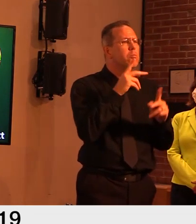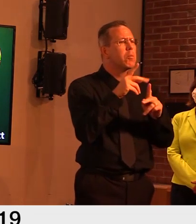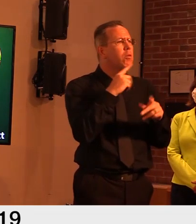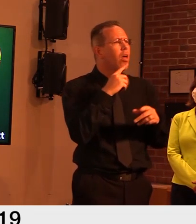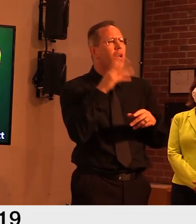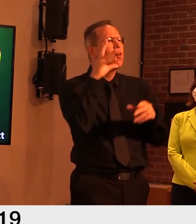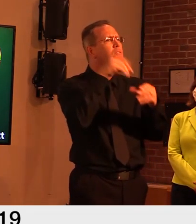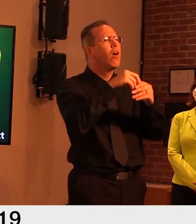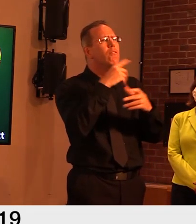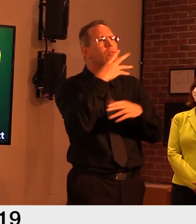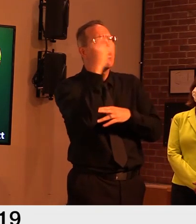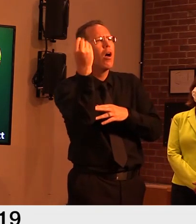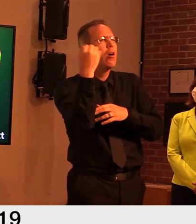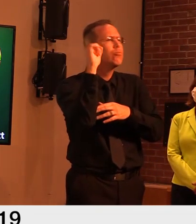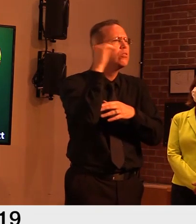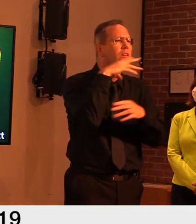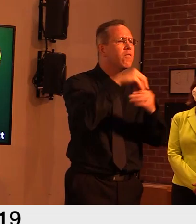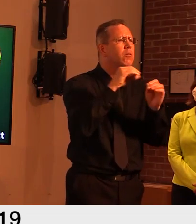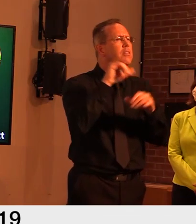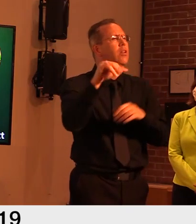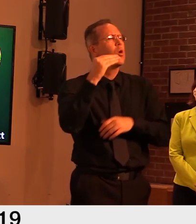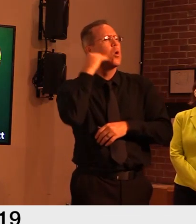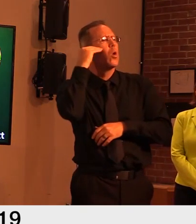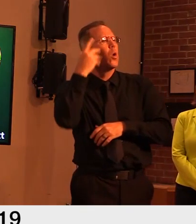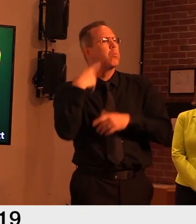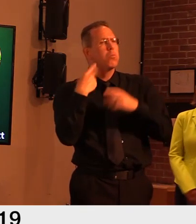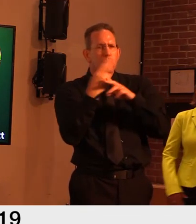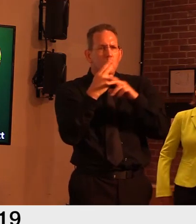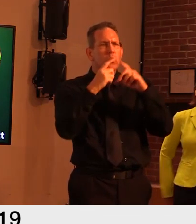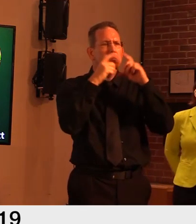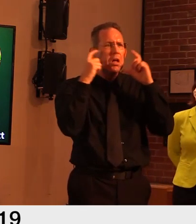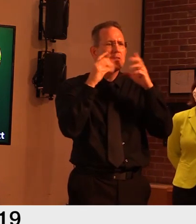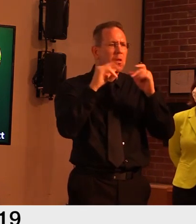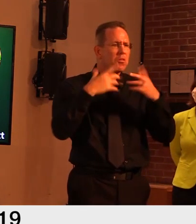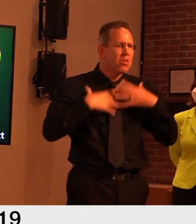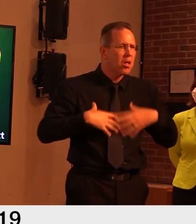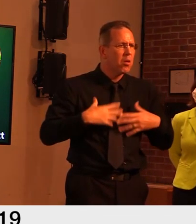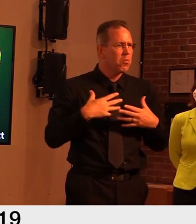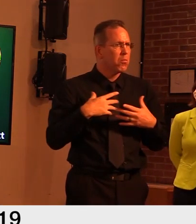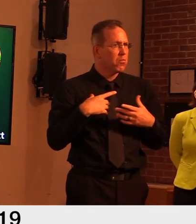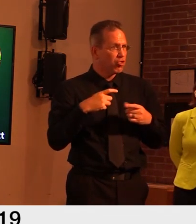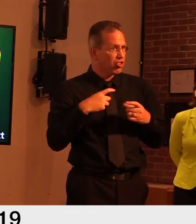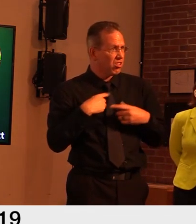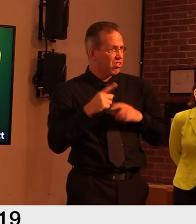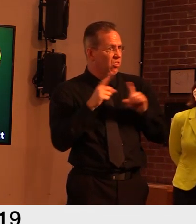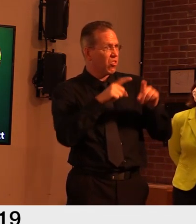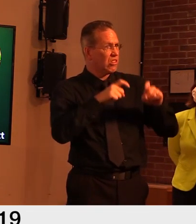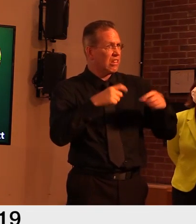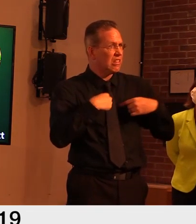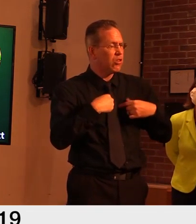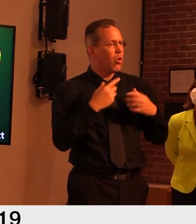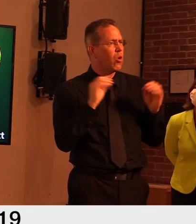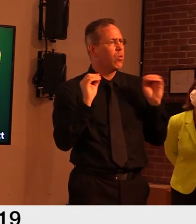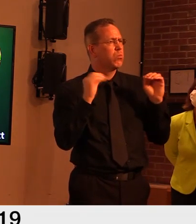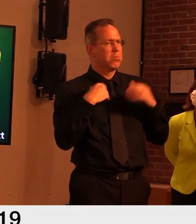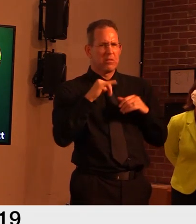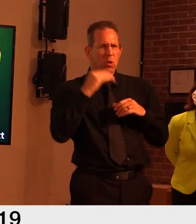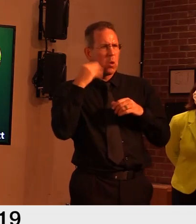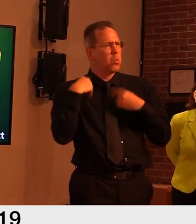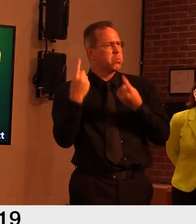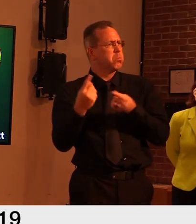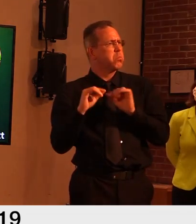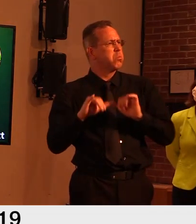The people you're referring to at the end of your question are still people involved in protests and mass gatherings? No. Oh, just people who have